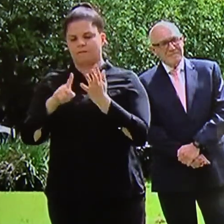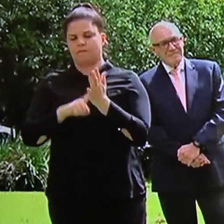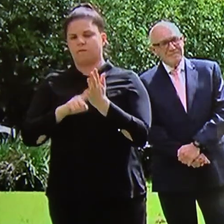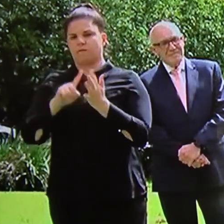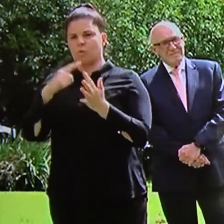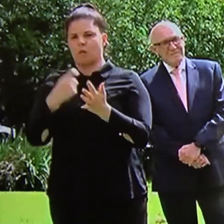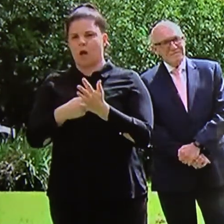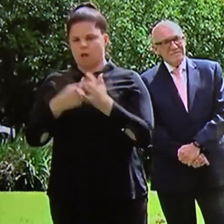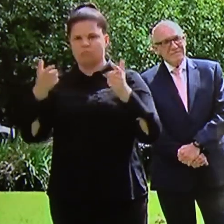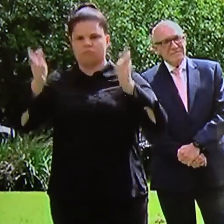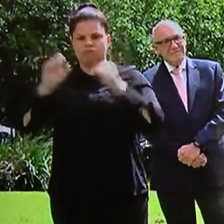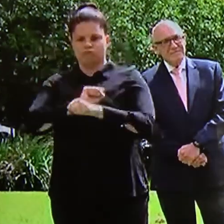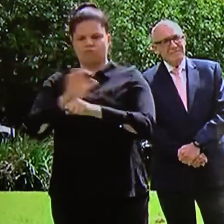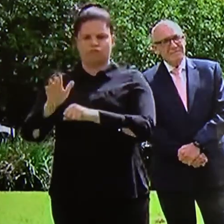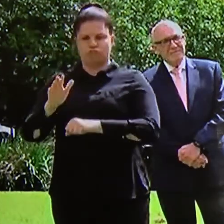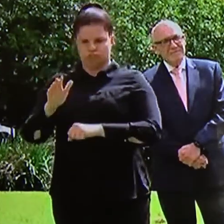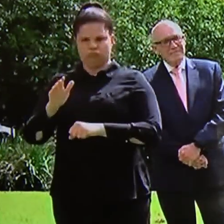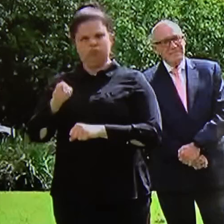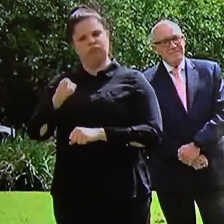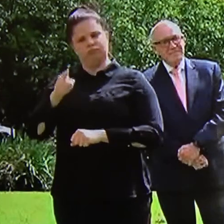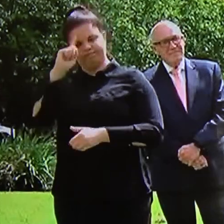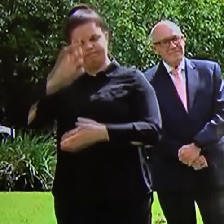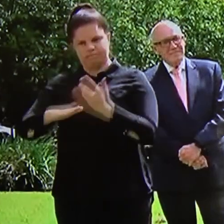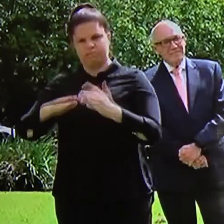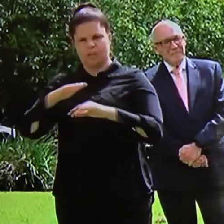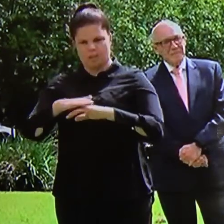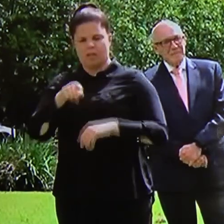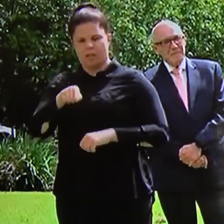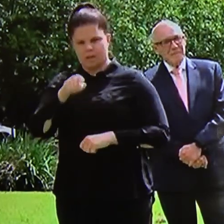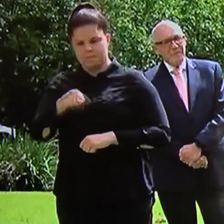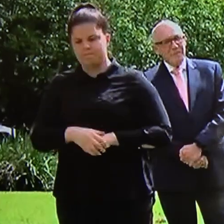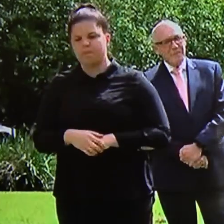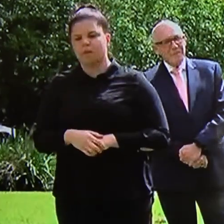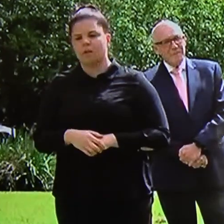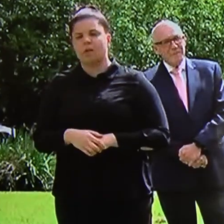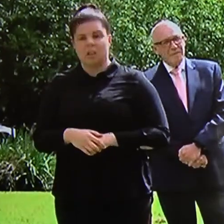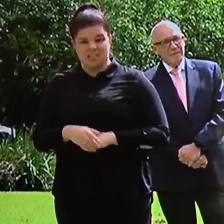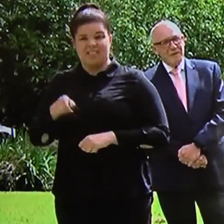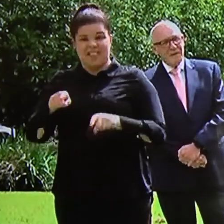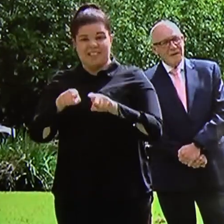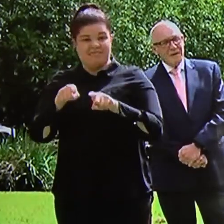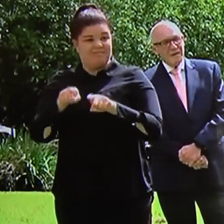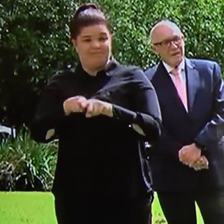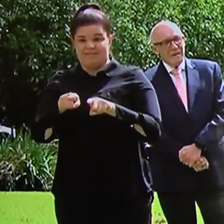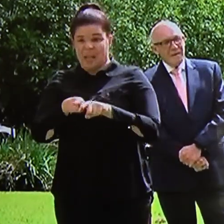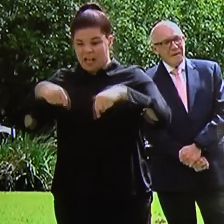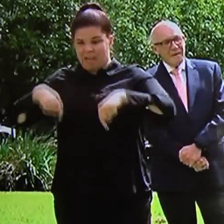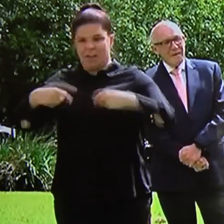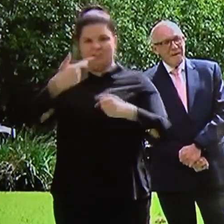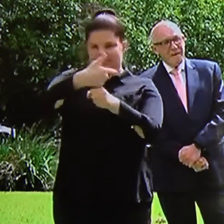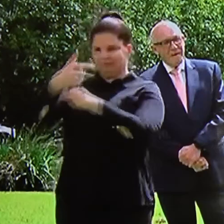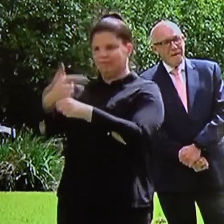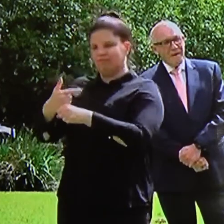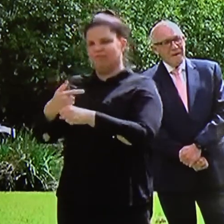as the COVID-19 Commissioner. And I understand that he's also doing a press conference today. I'm not sure of the